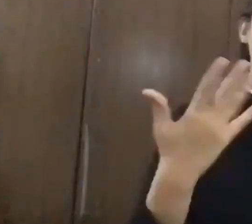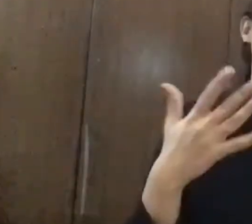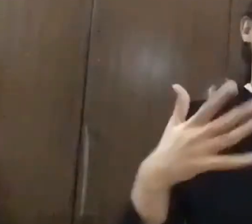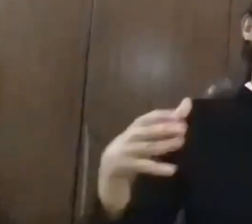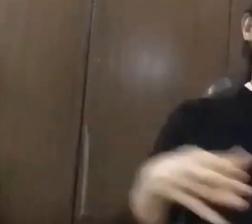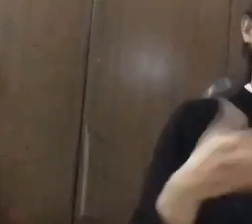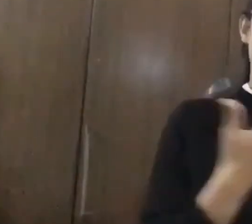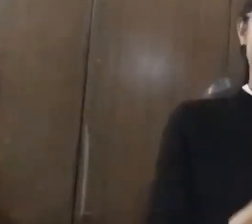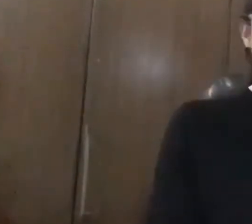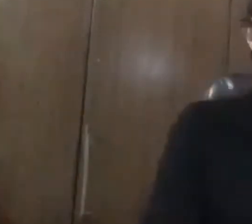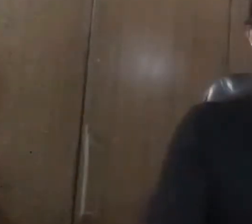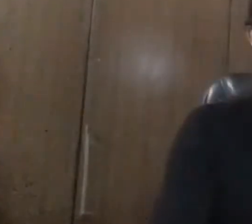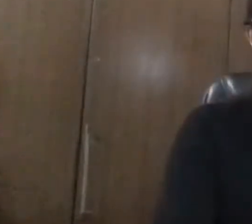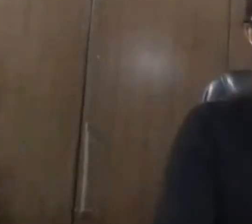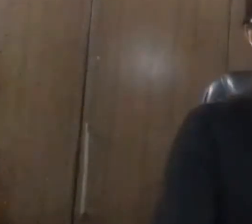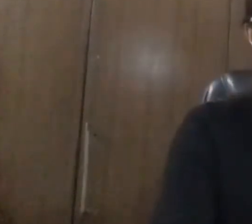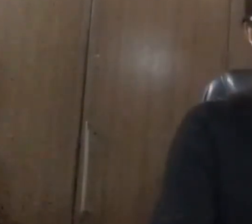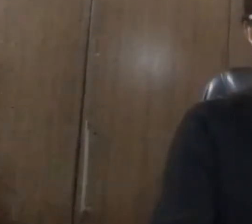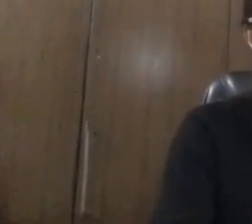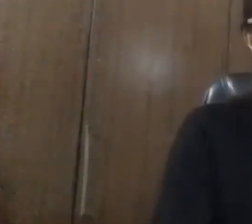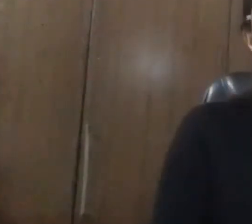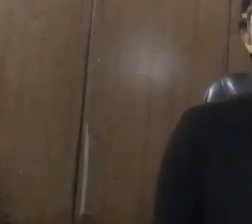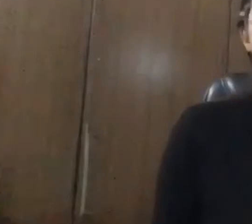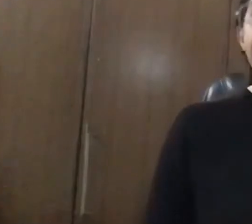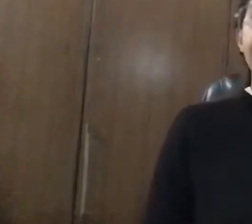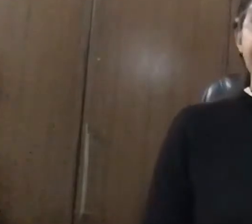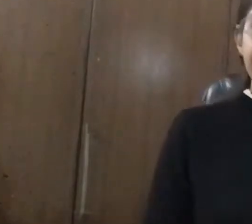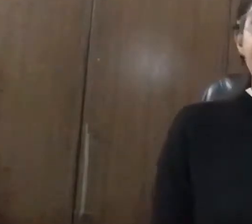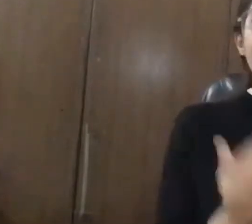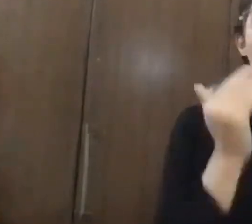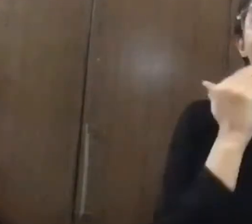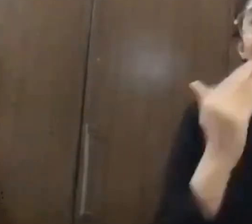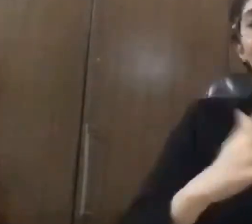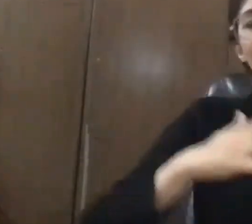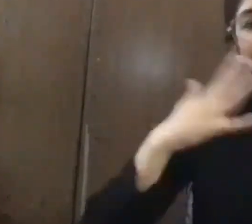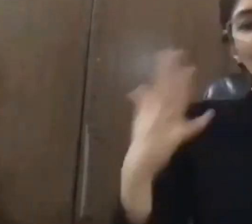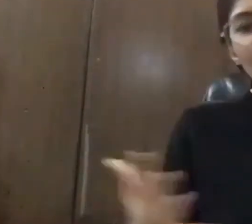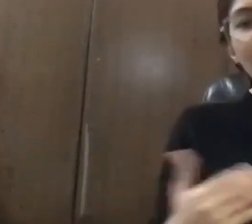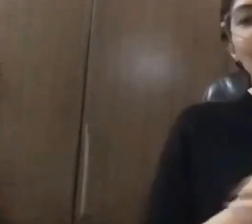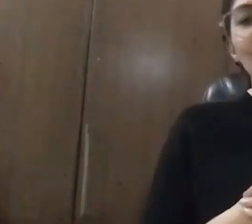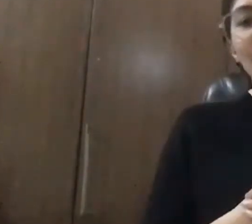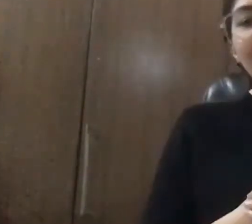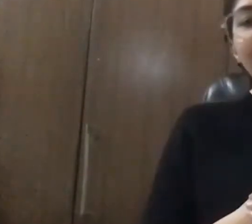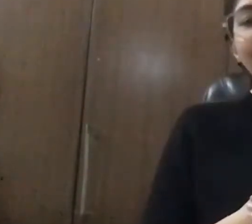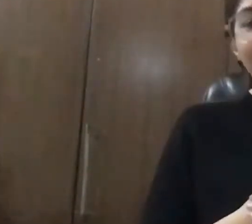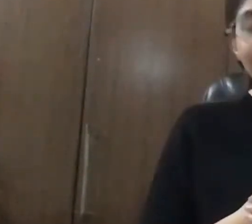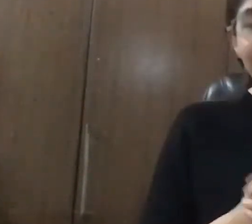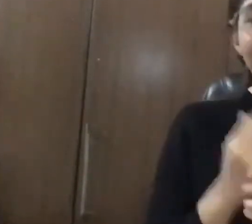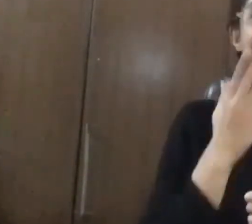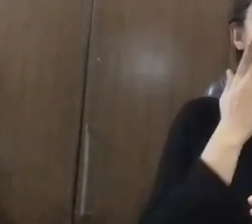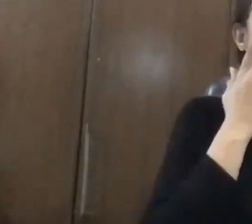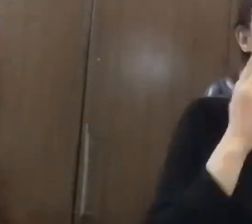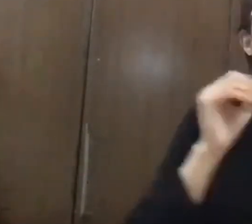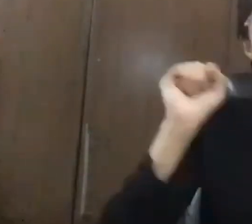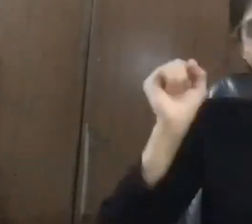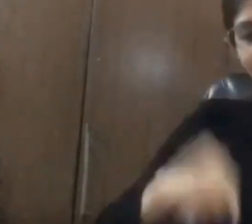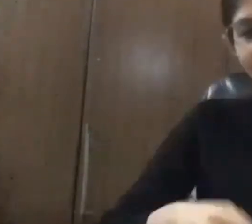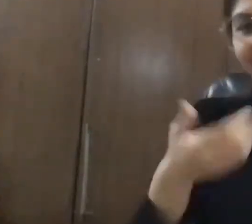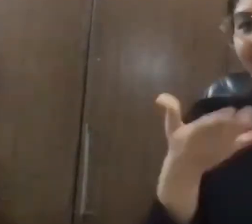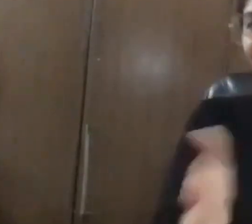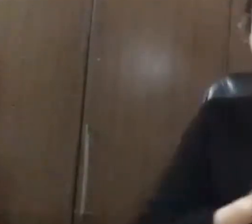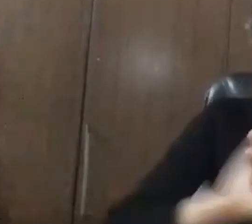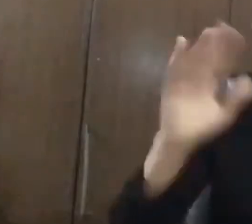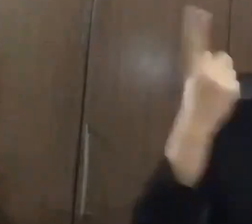Gupta. Thank you very much, Geeta. And indeed, the Helen Keller Award is something